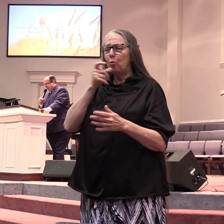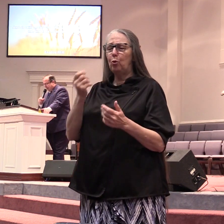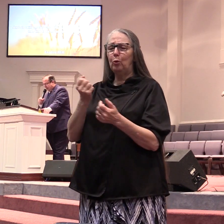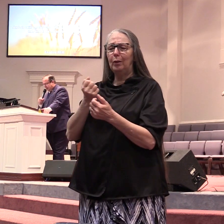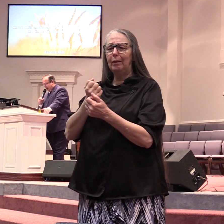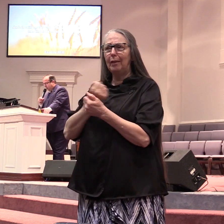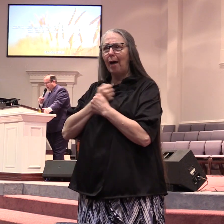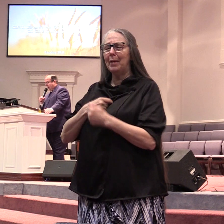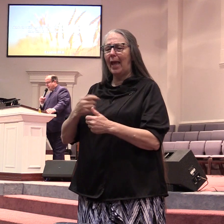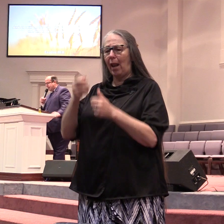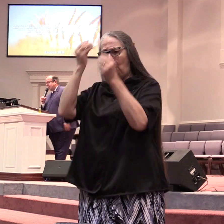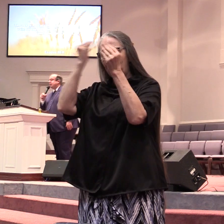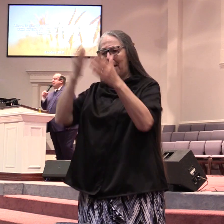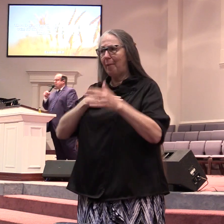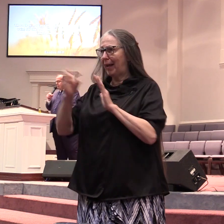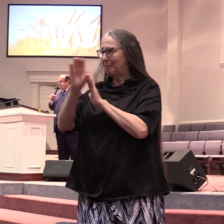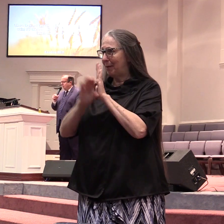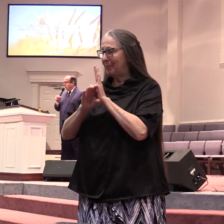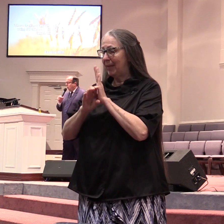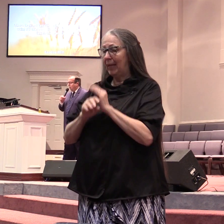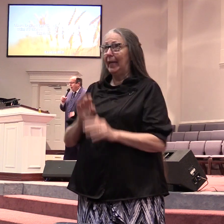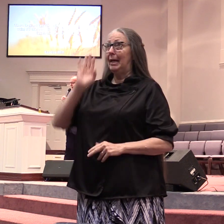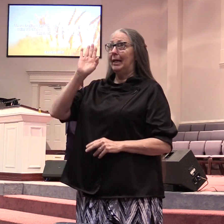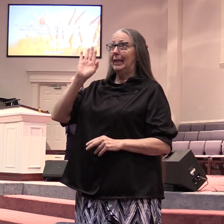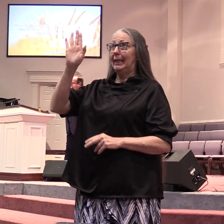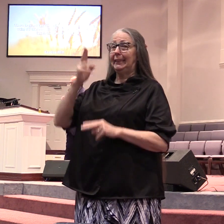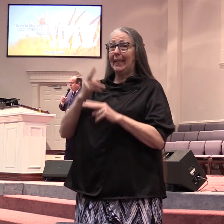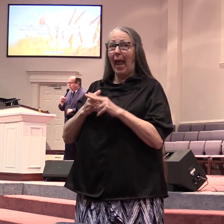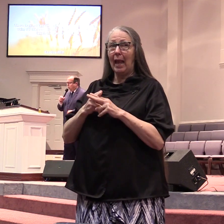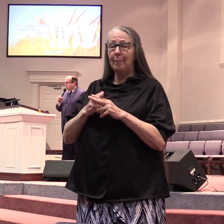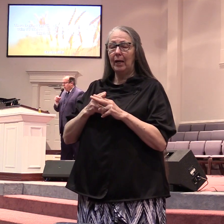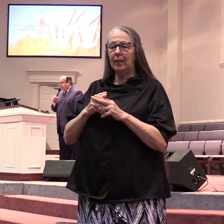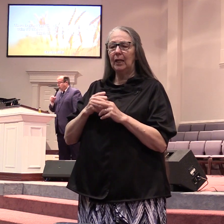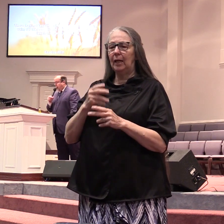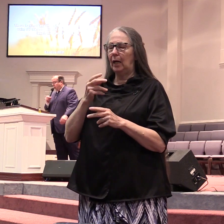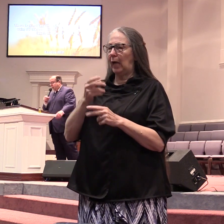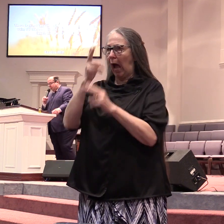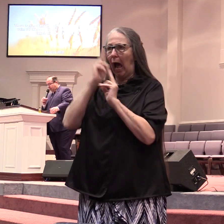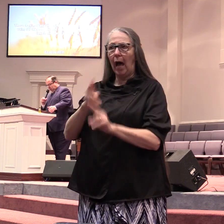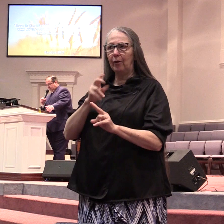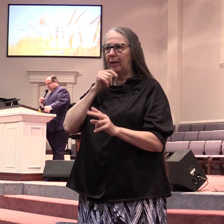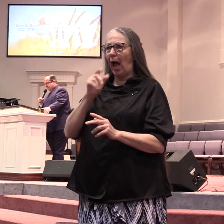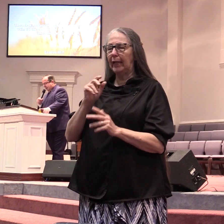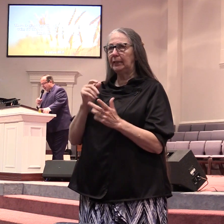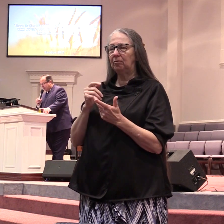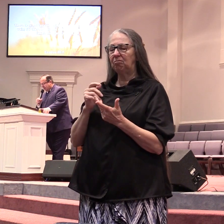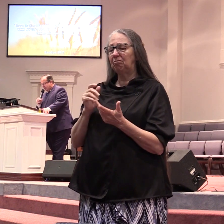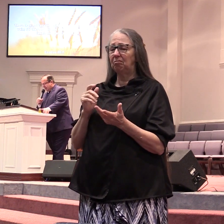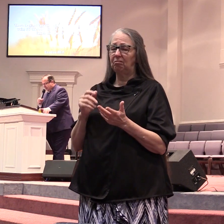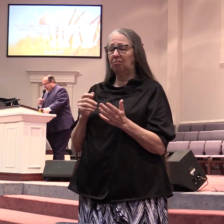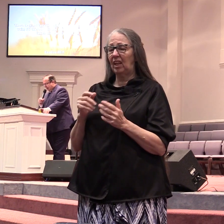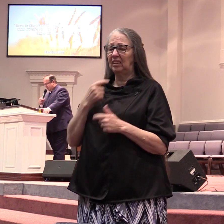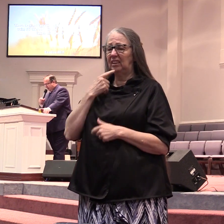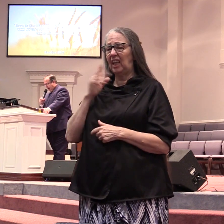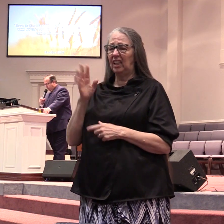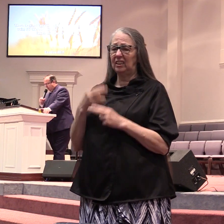my commandments. Thou shalt not take the name of the Lord thy God in vain, for the Lord will not hold him guiltless that taketh